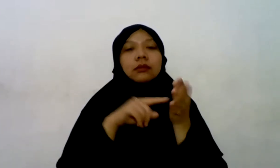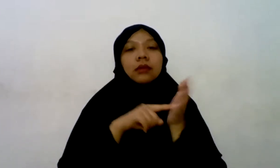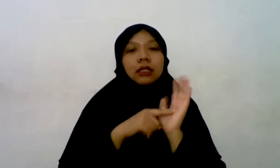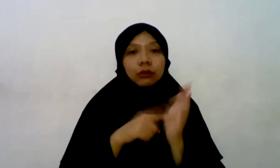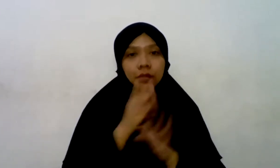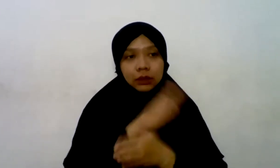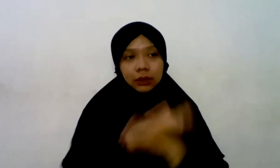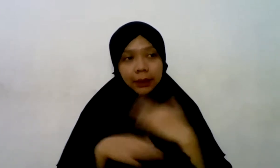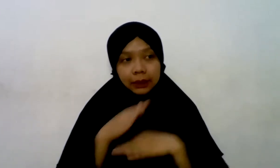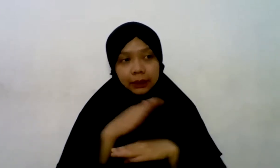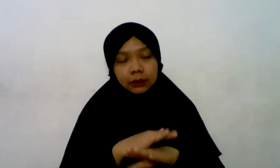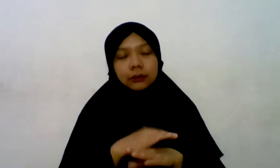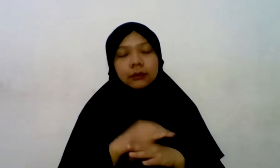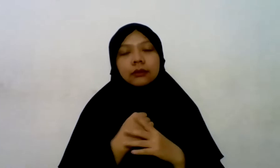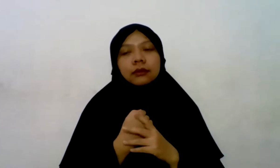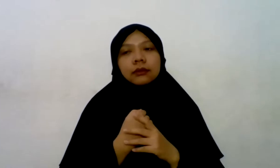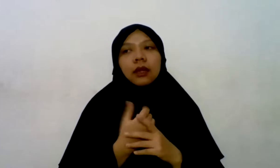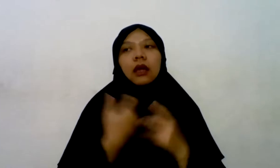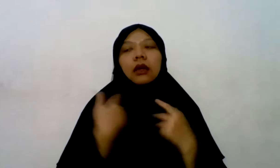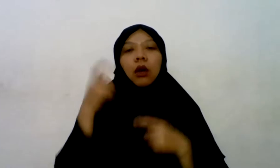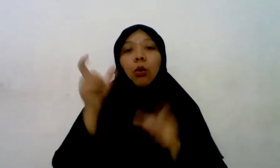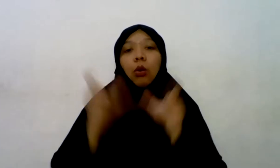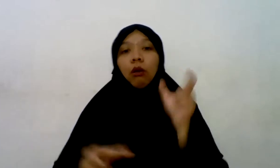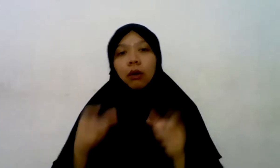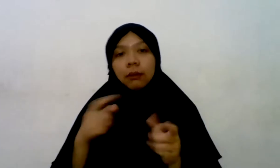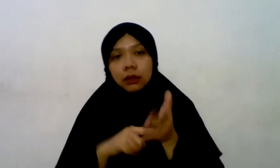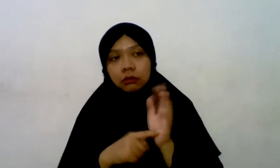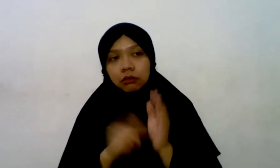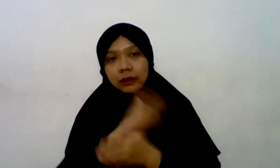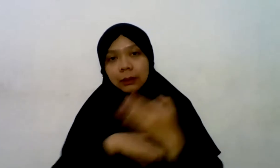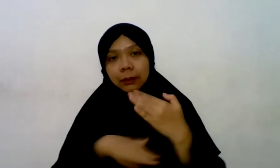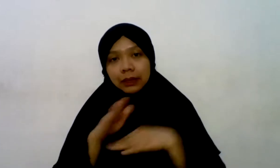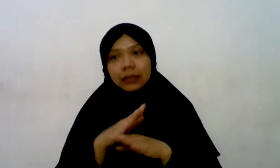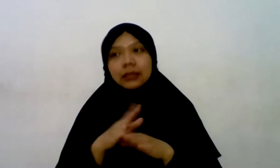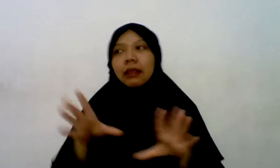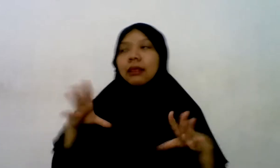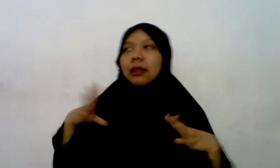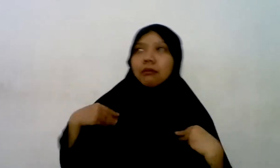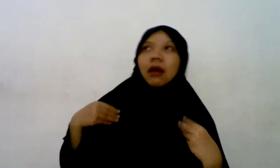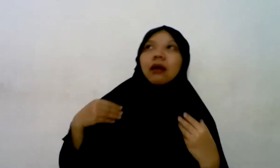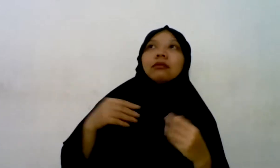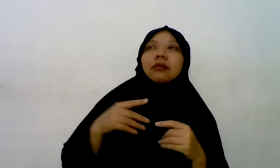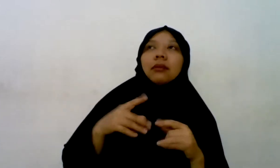some percent of people with disabilities to get scholarship. It's fully popular. It's fully